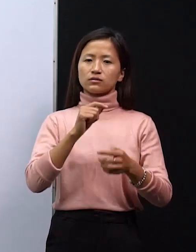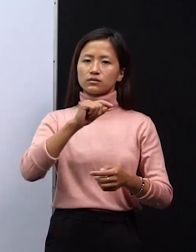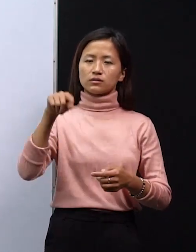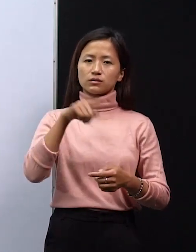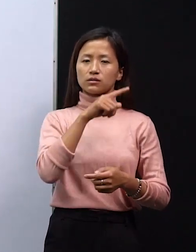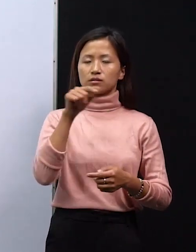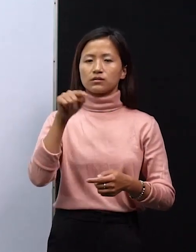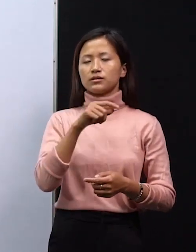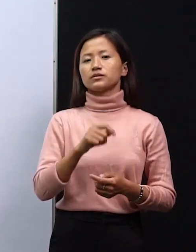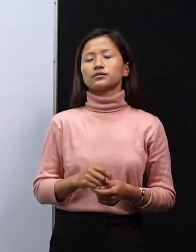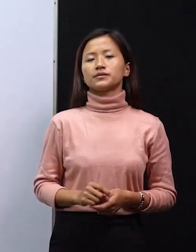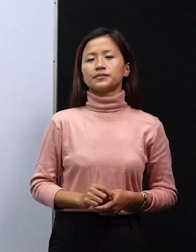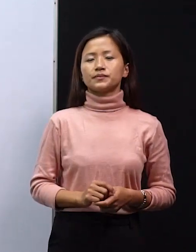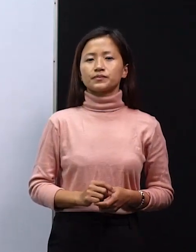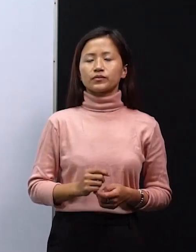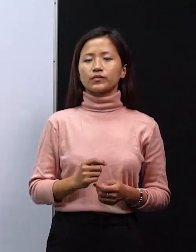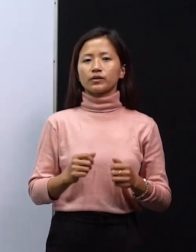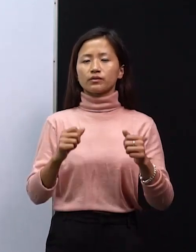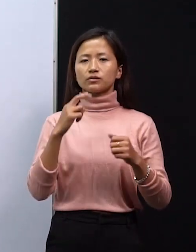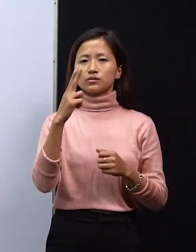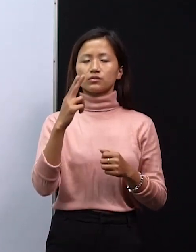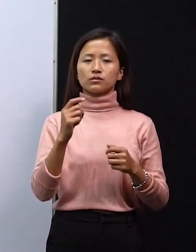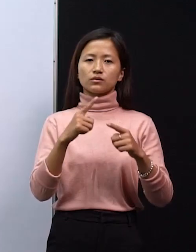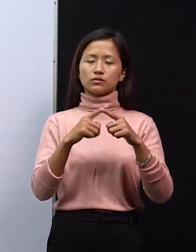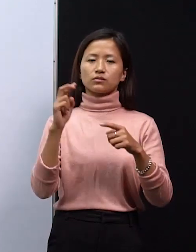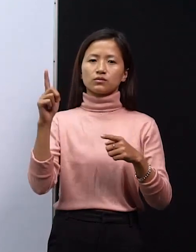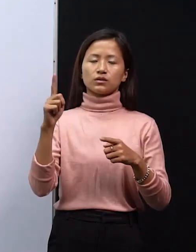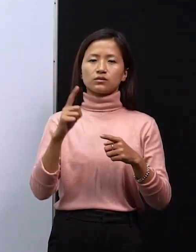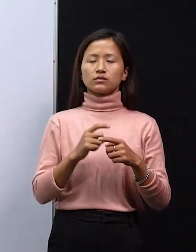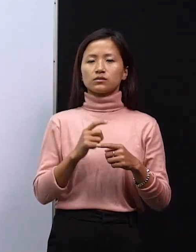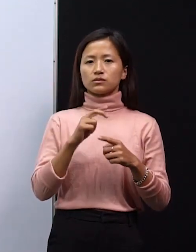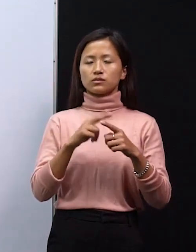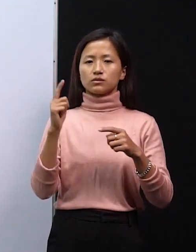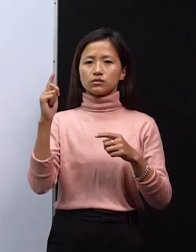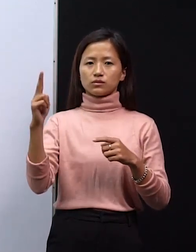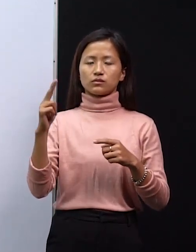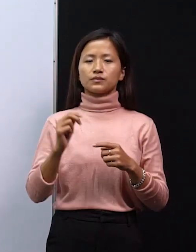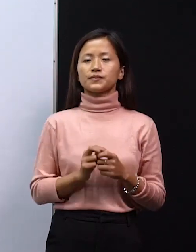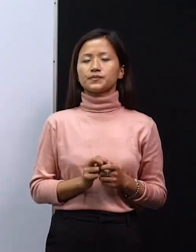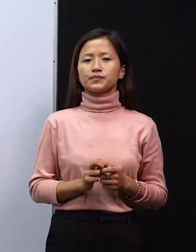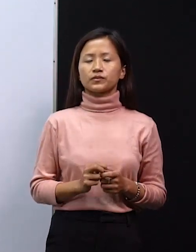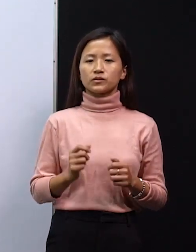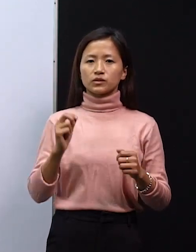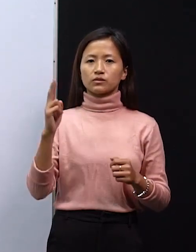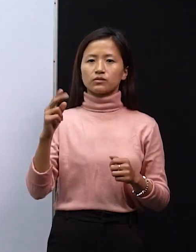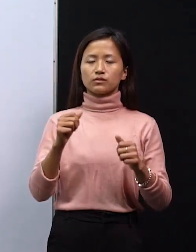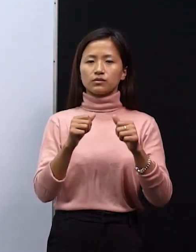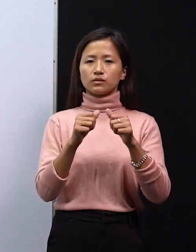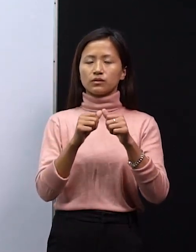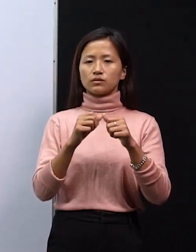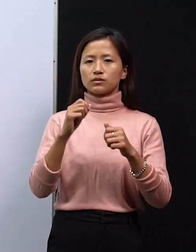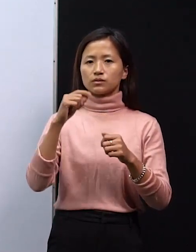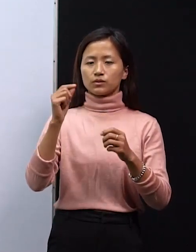3a square minus 2 into 1, 2 into 2. So you're getting 2a square b